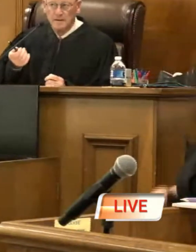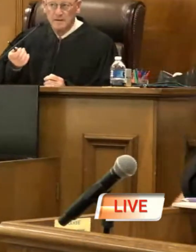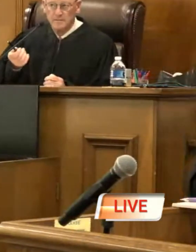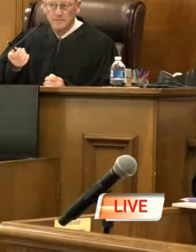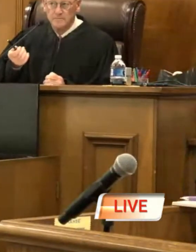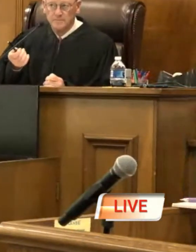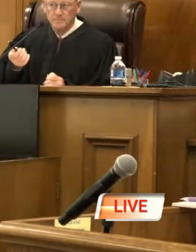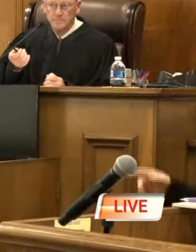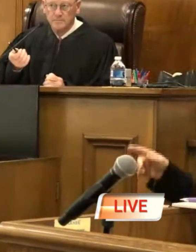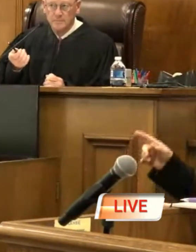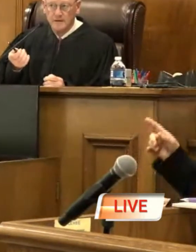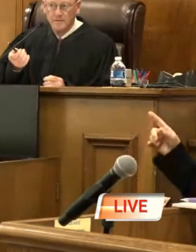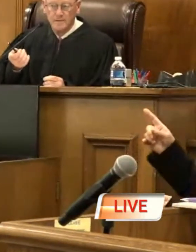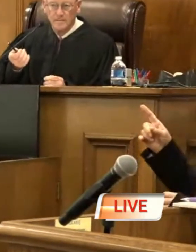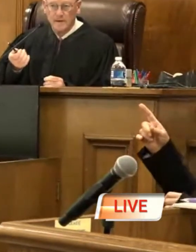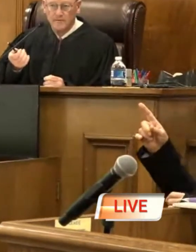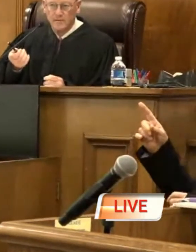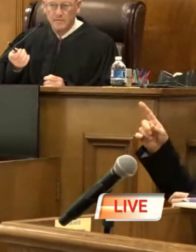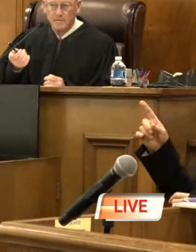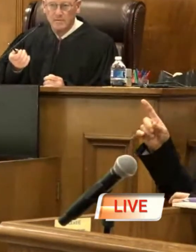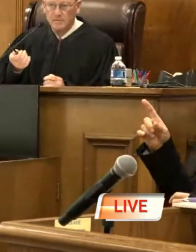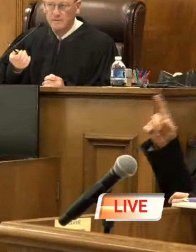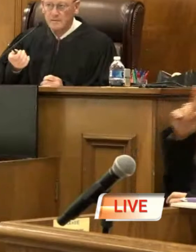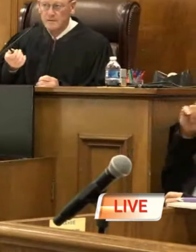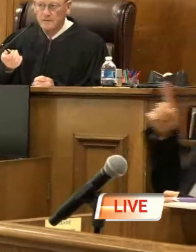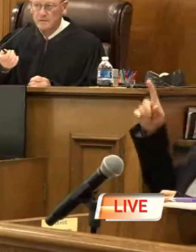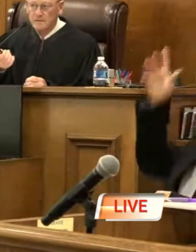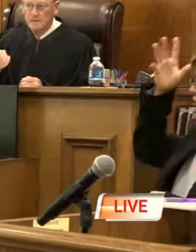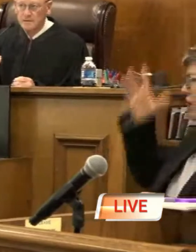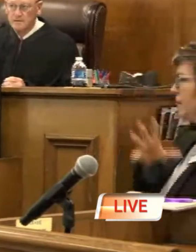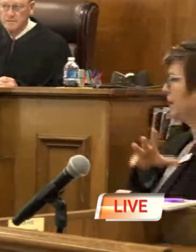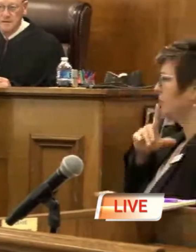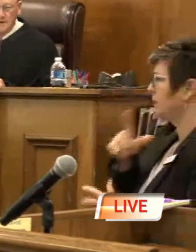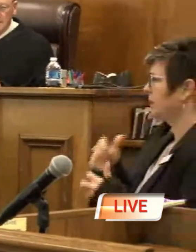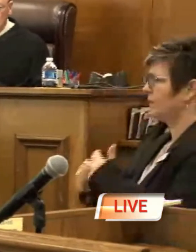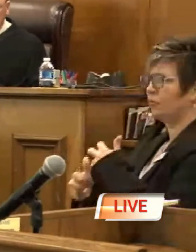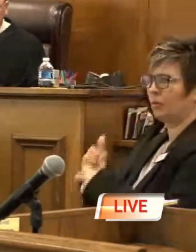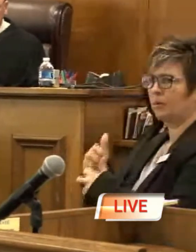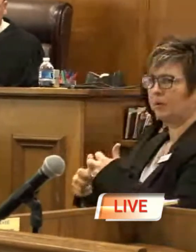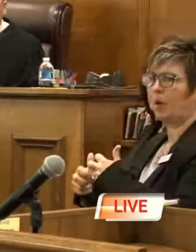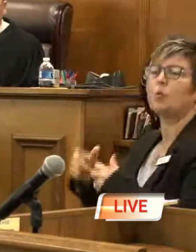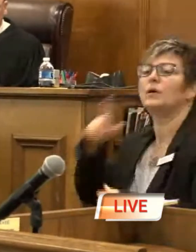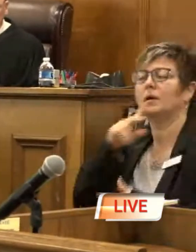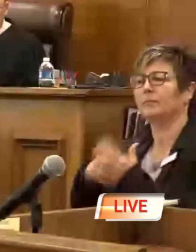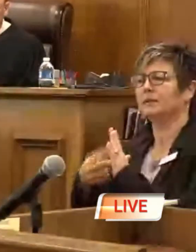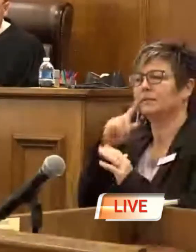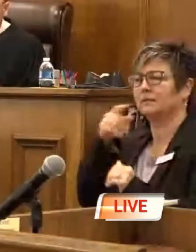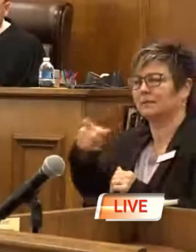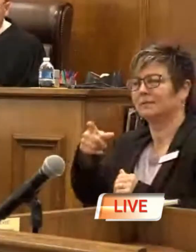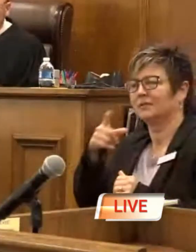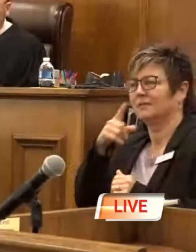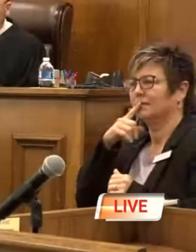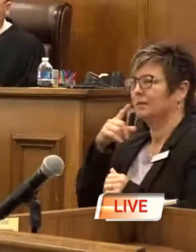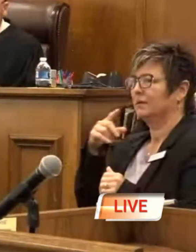gentleman out there is, may have trouble seeing, I don't know,